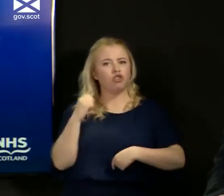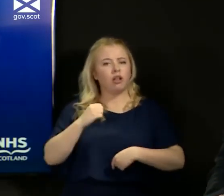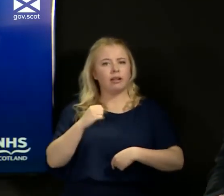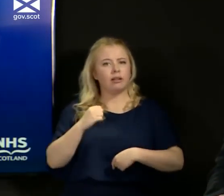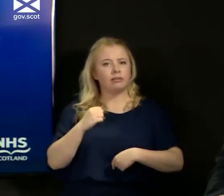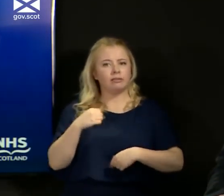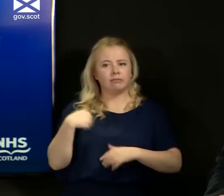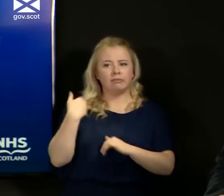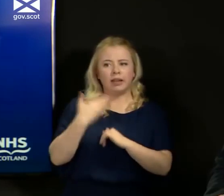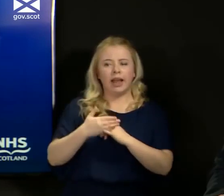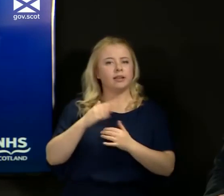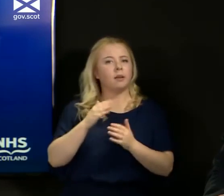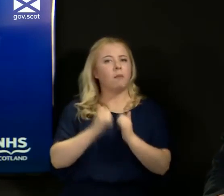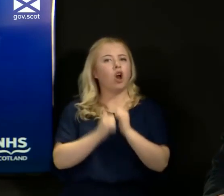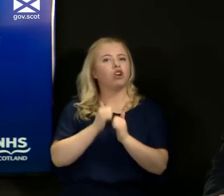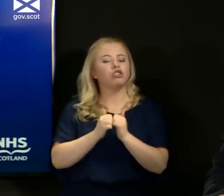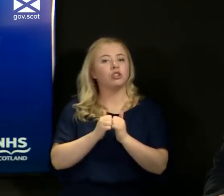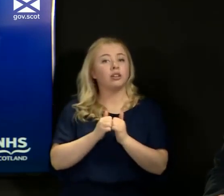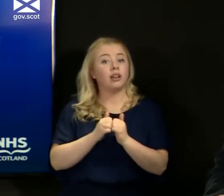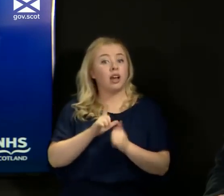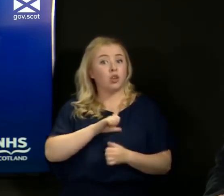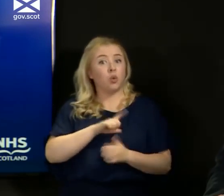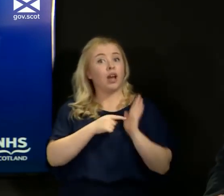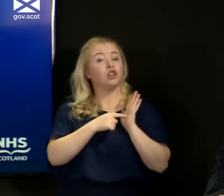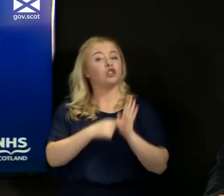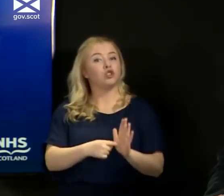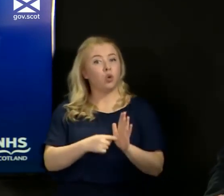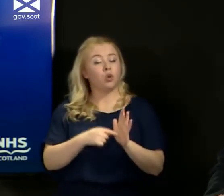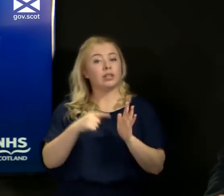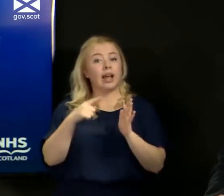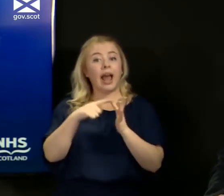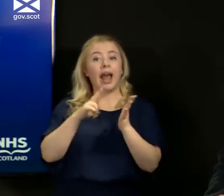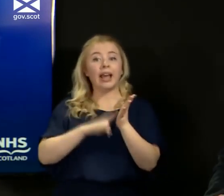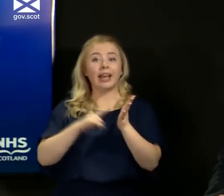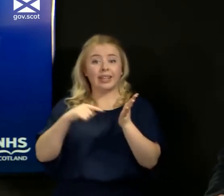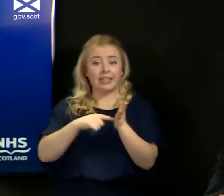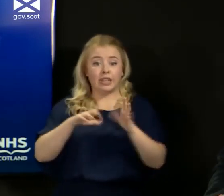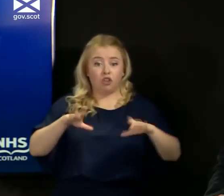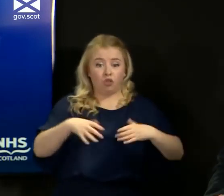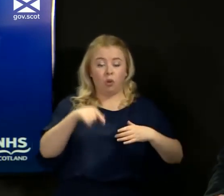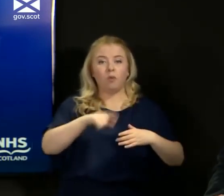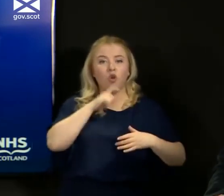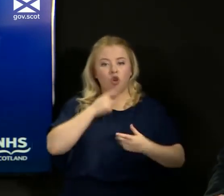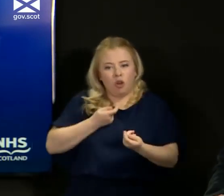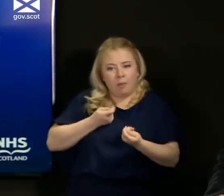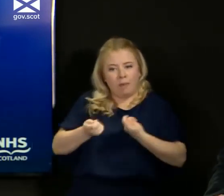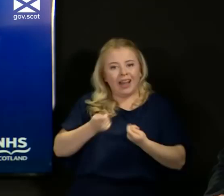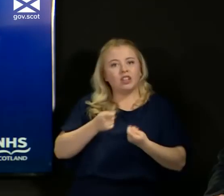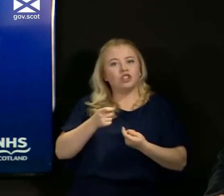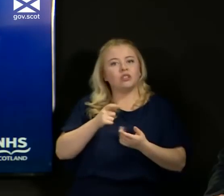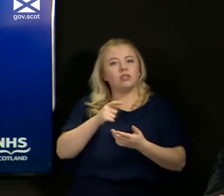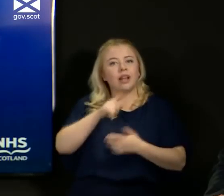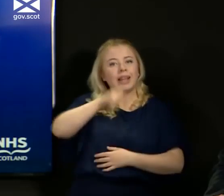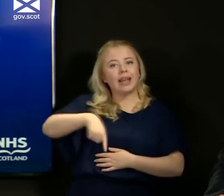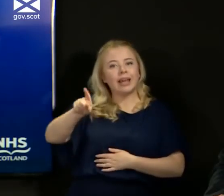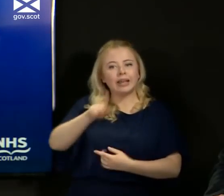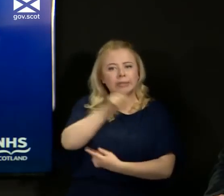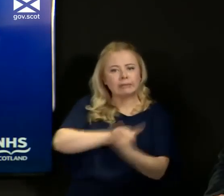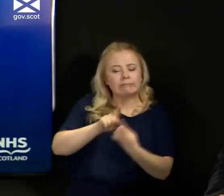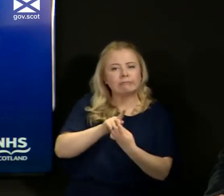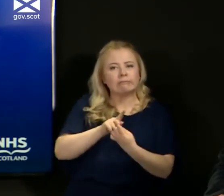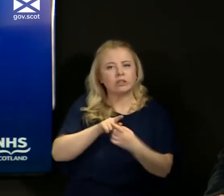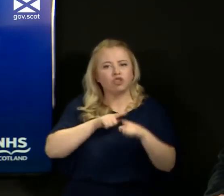suggests that the actions taken by the IMT to manage this outbreak were successful in curtailing spread and have led to